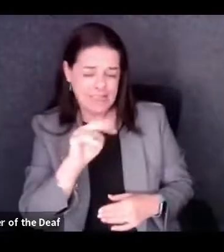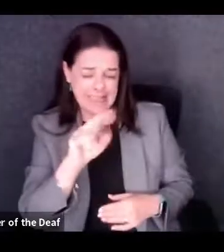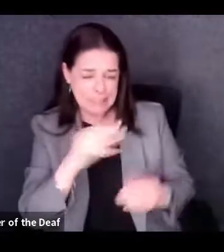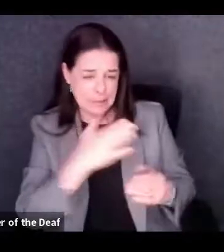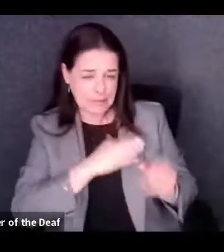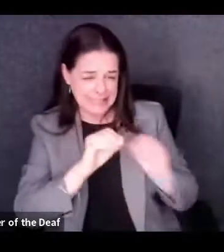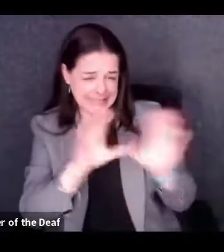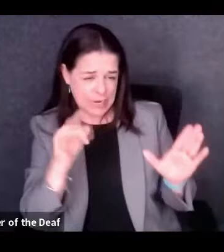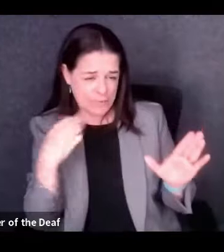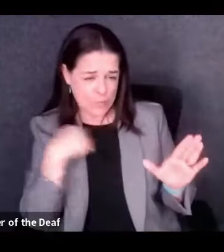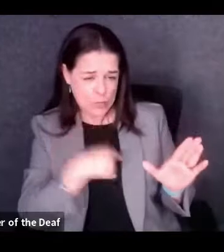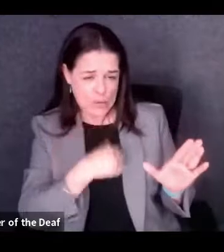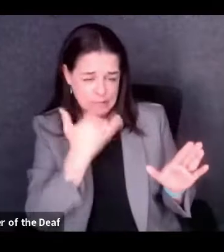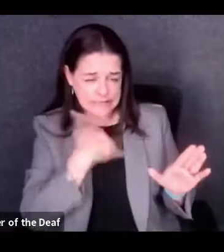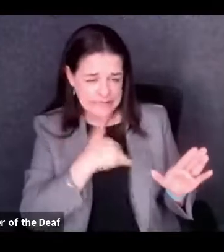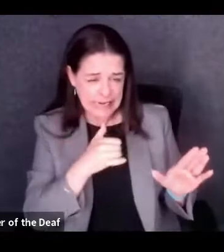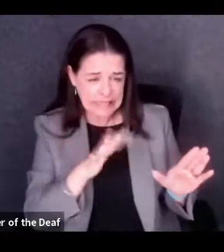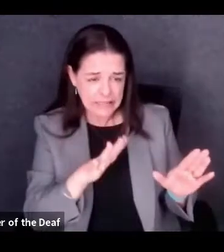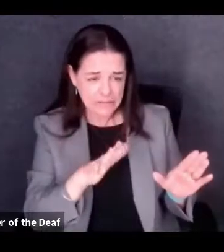are mistaken.